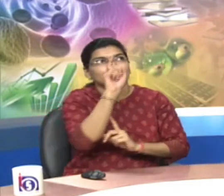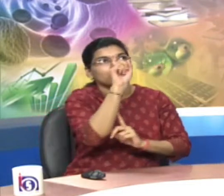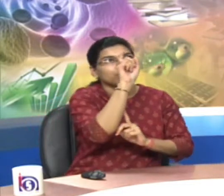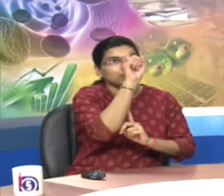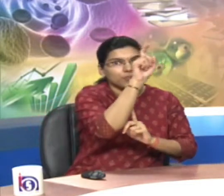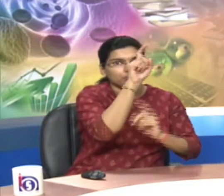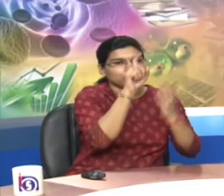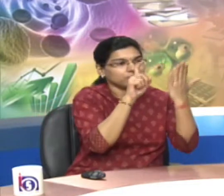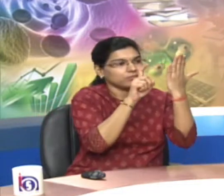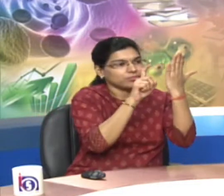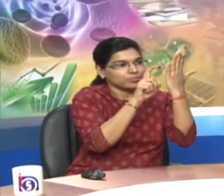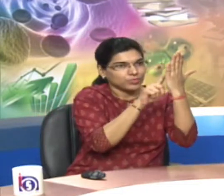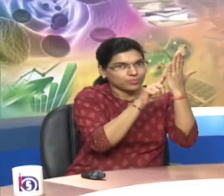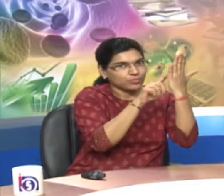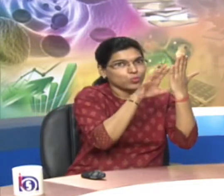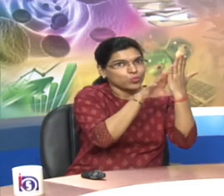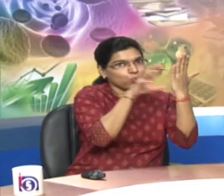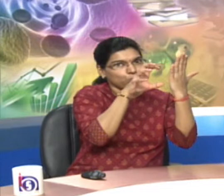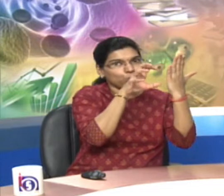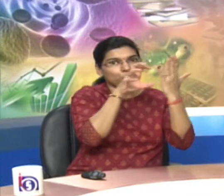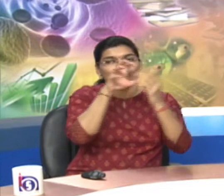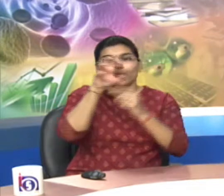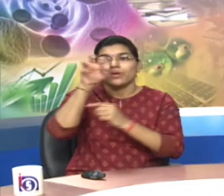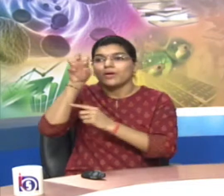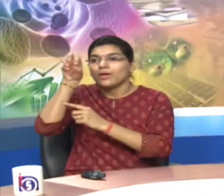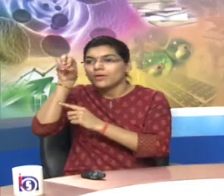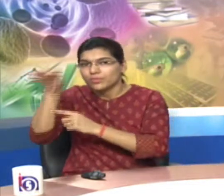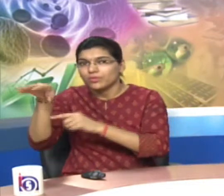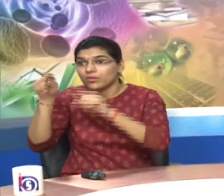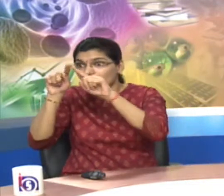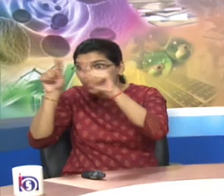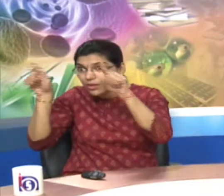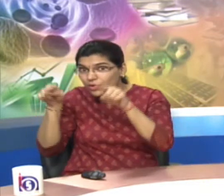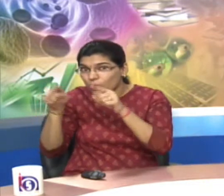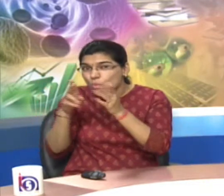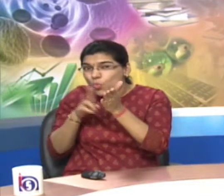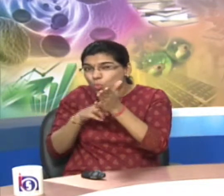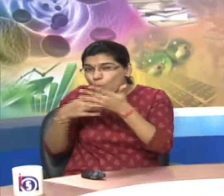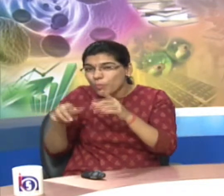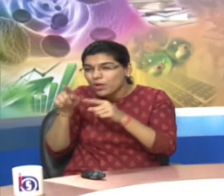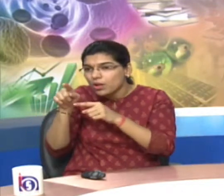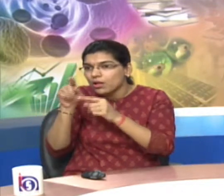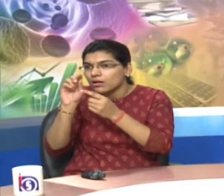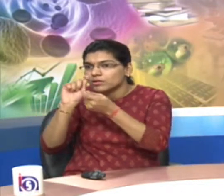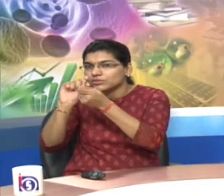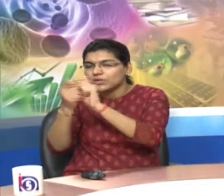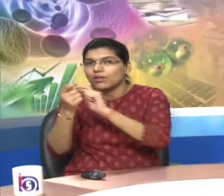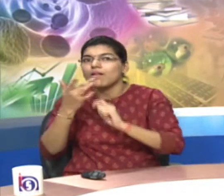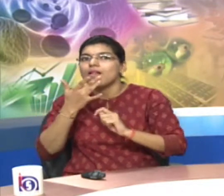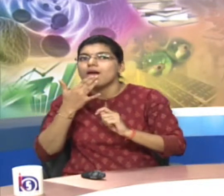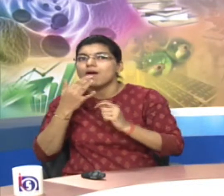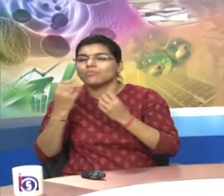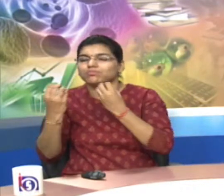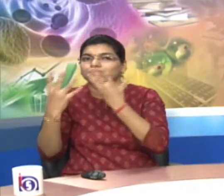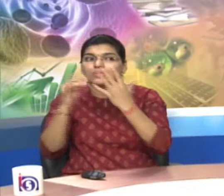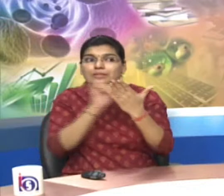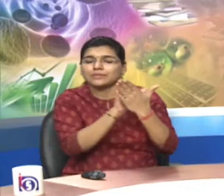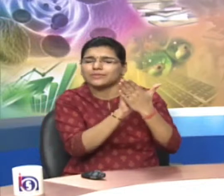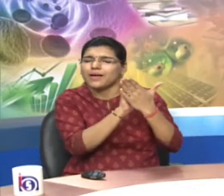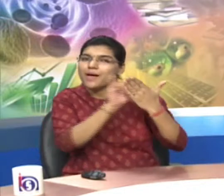the text, the style of the first table and put that in the second normal table to